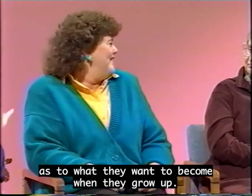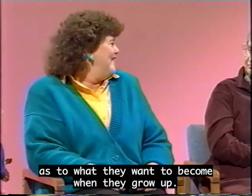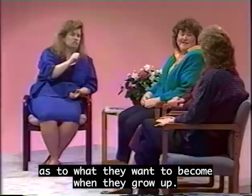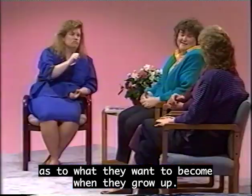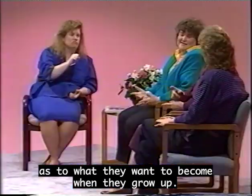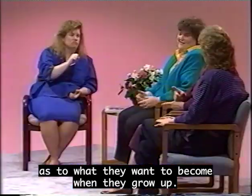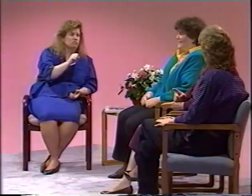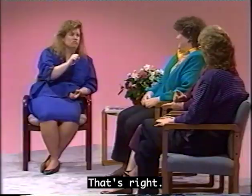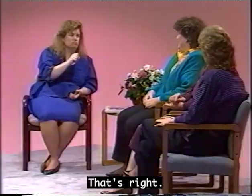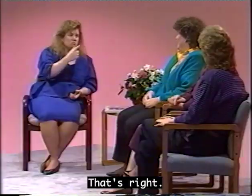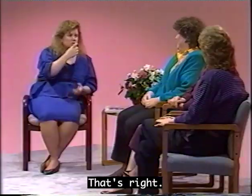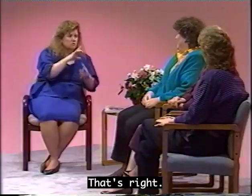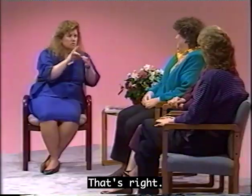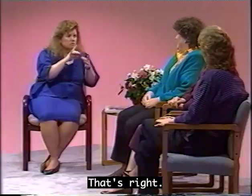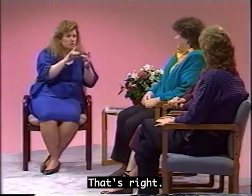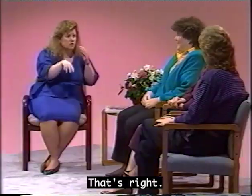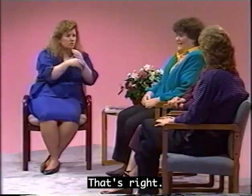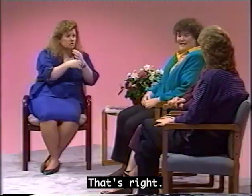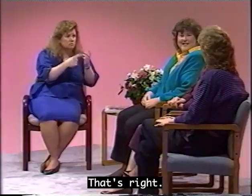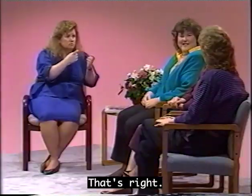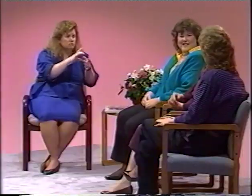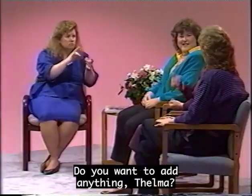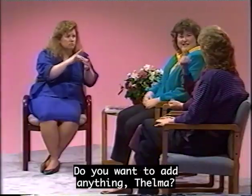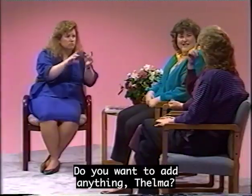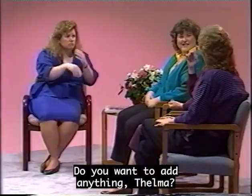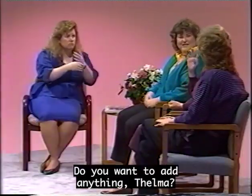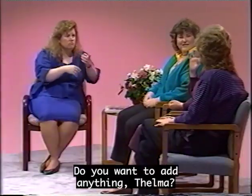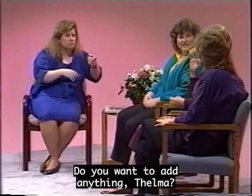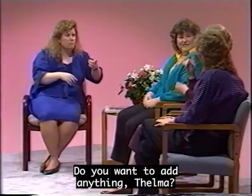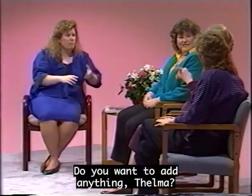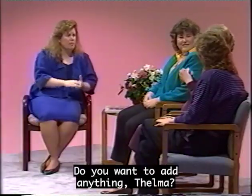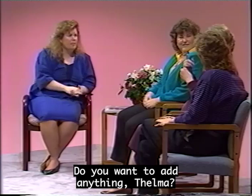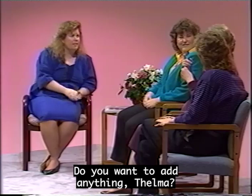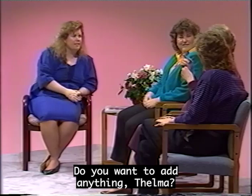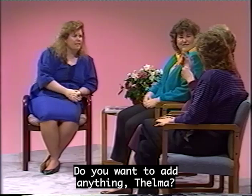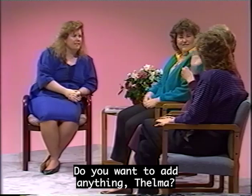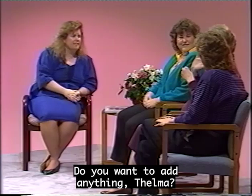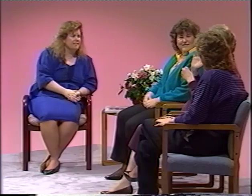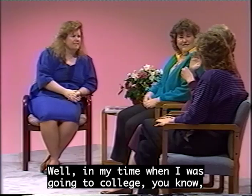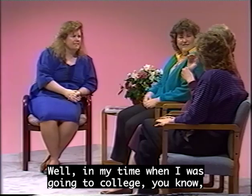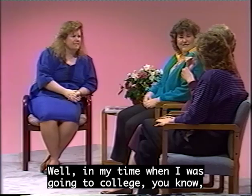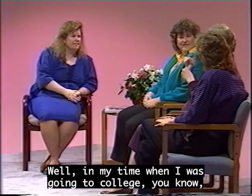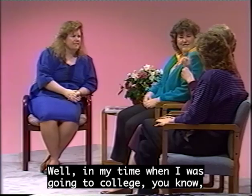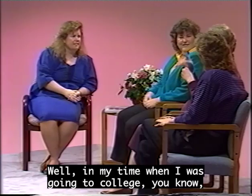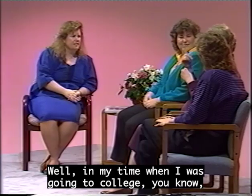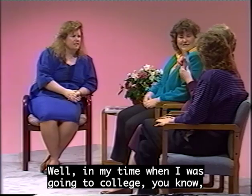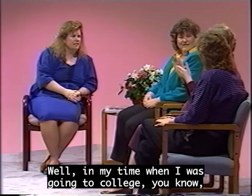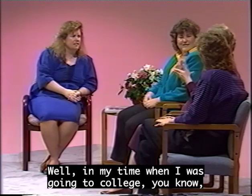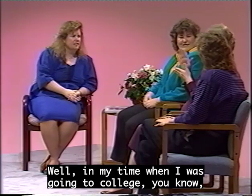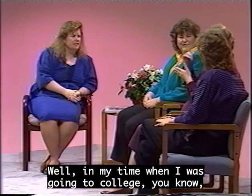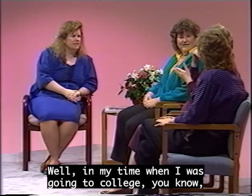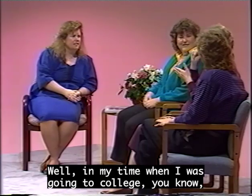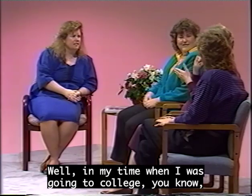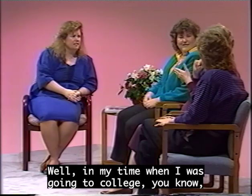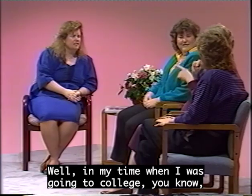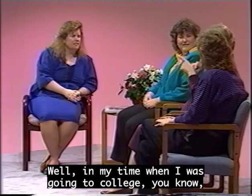when they grow up. That's right. Do you want to add anything, Thelma? Well, in my time when I was going to